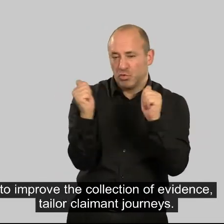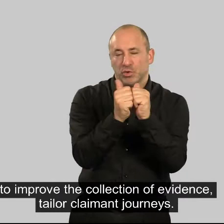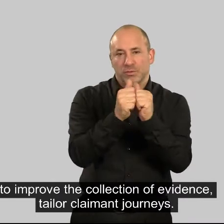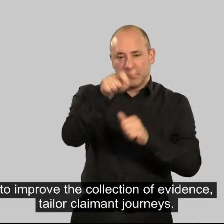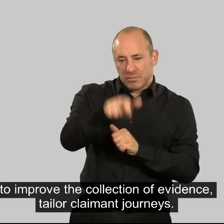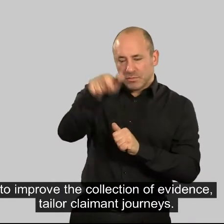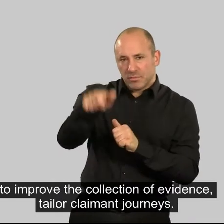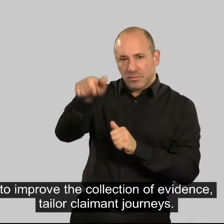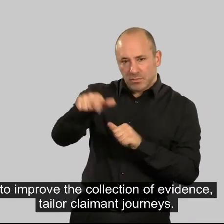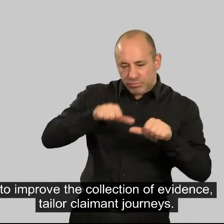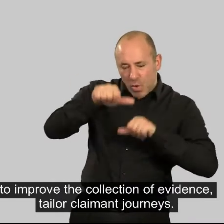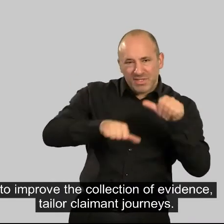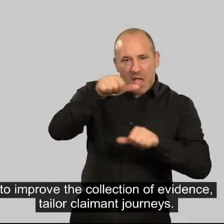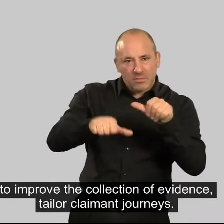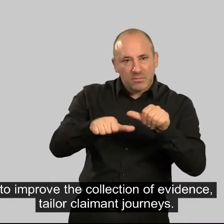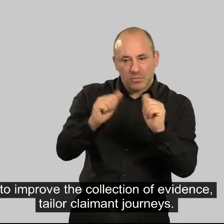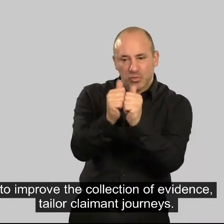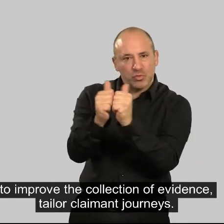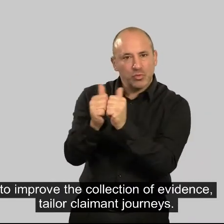journeys.